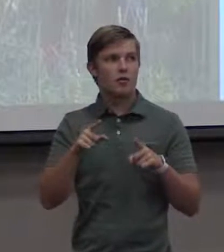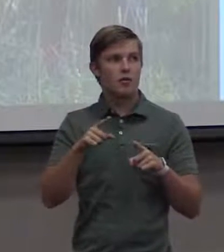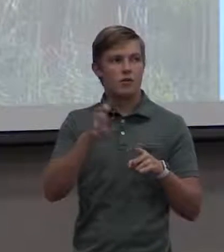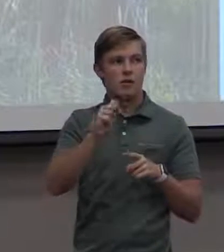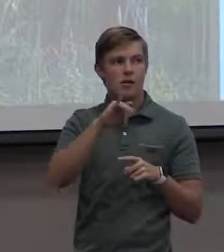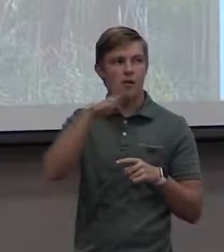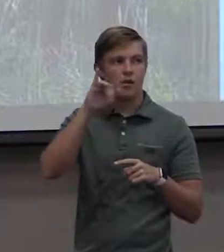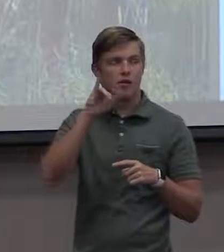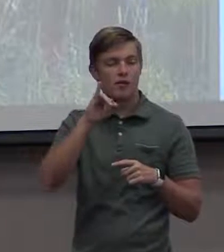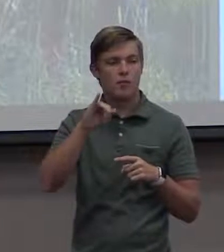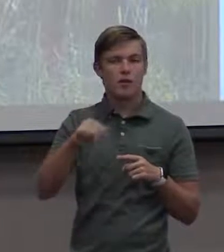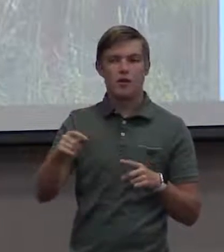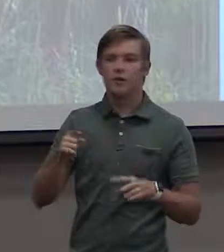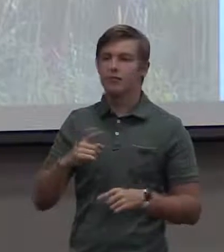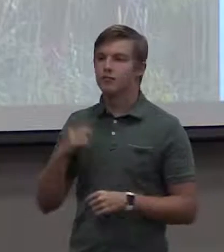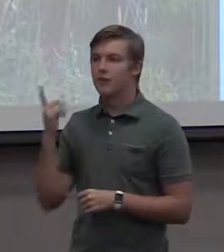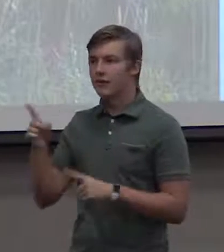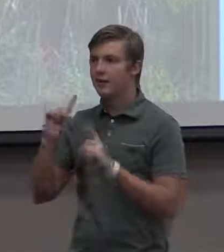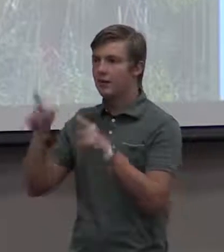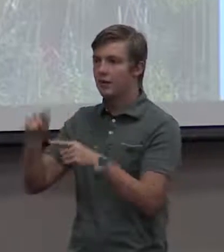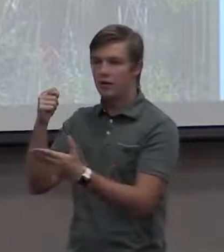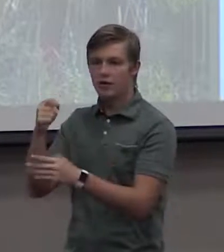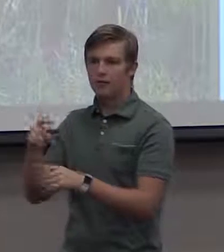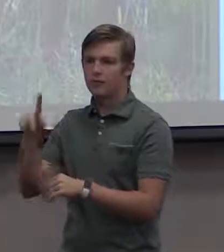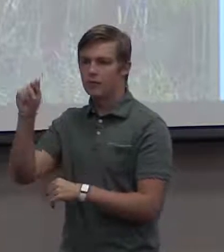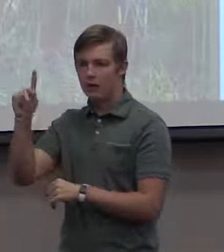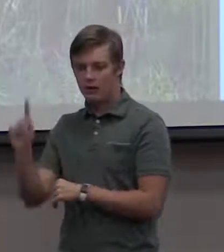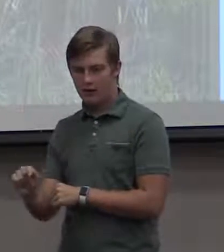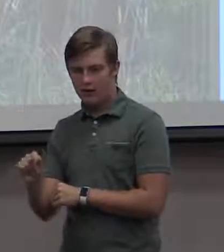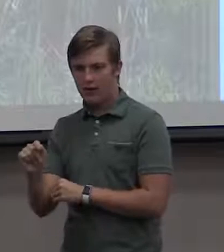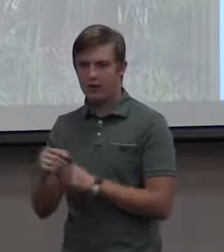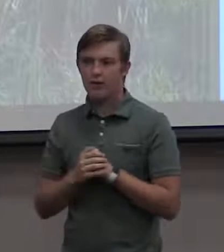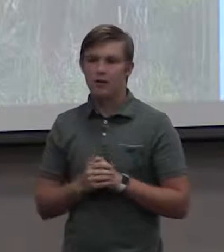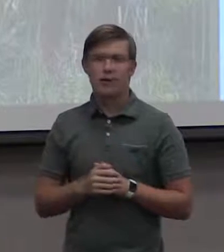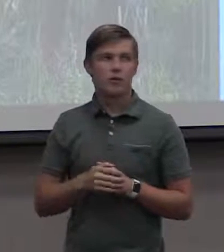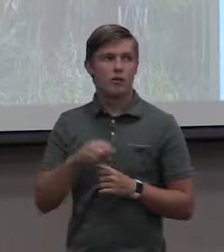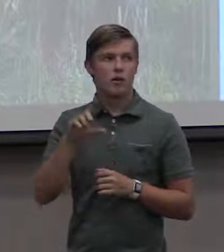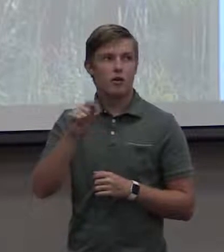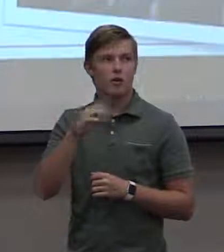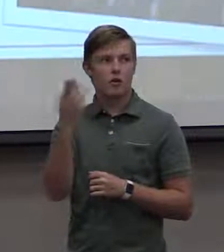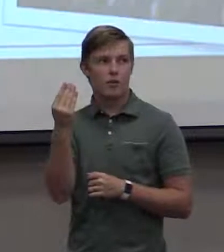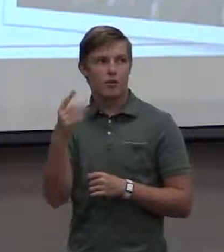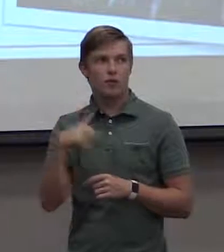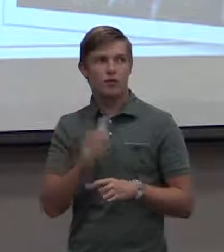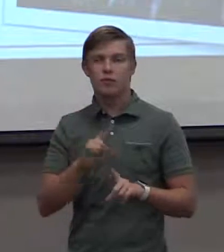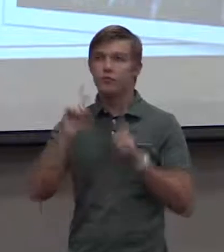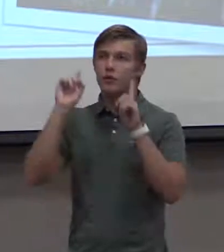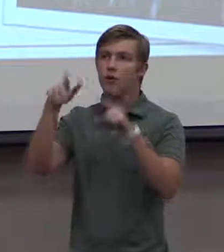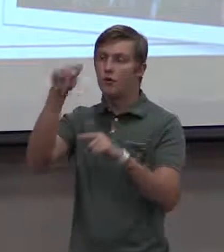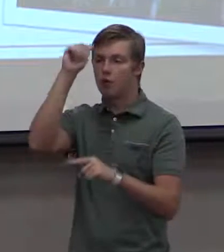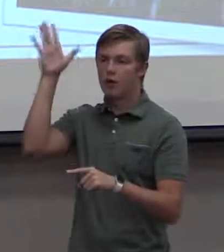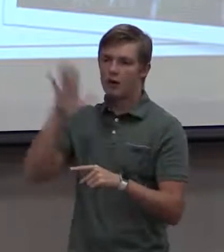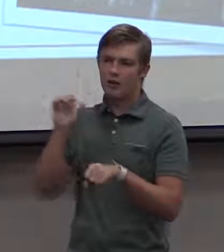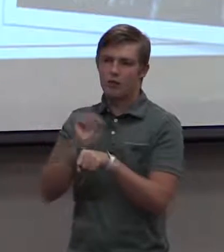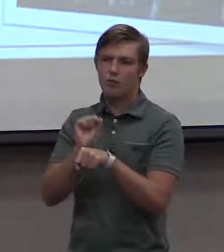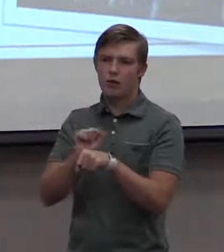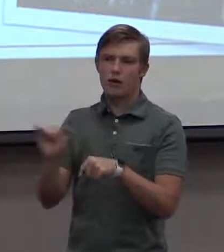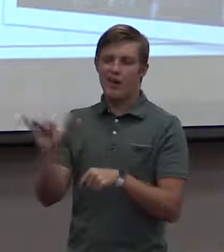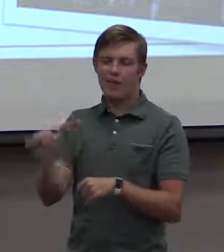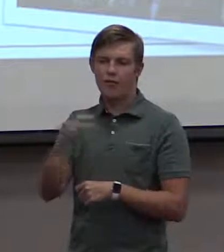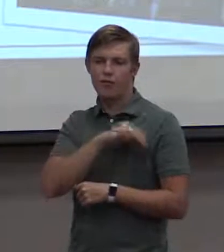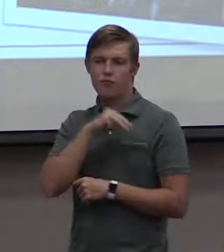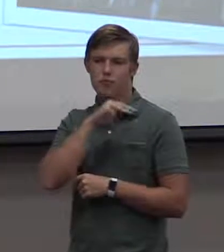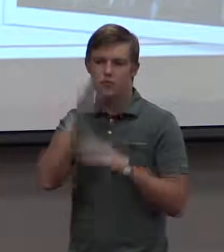2014, both of us moved up to Alaska to be missionaries, and we've been working there ever since. So I don't know what you know